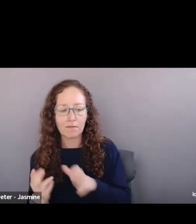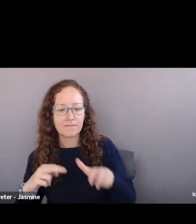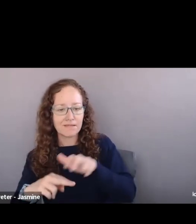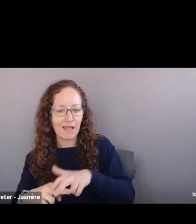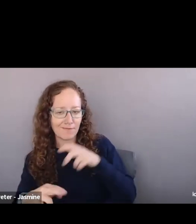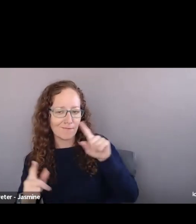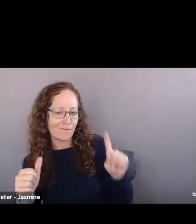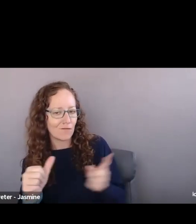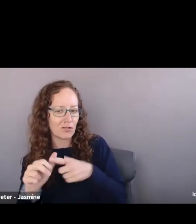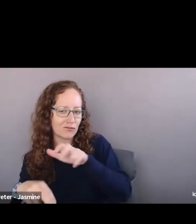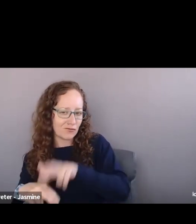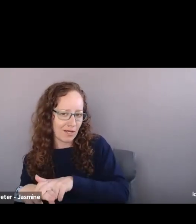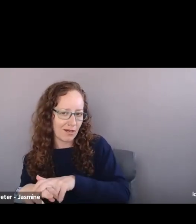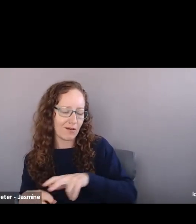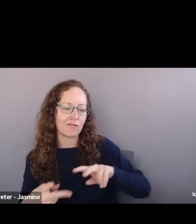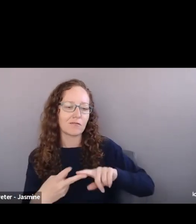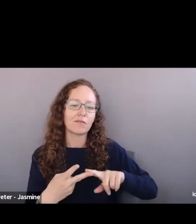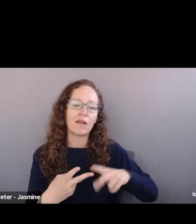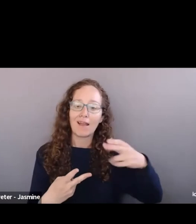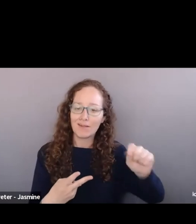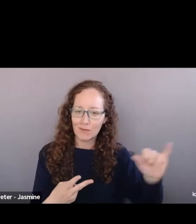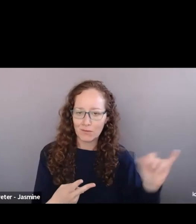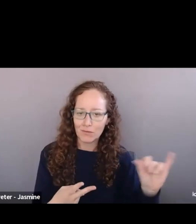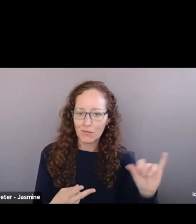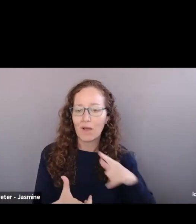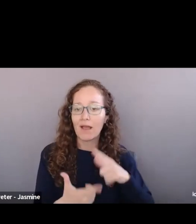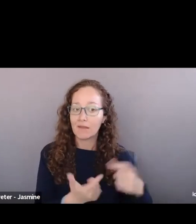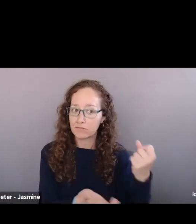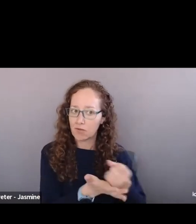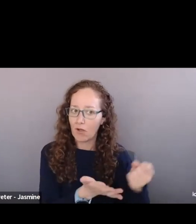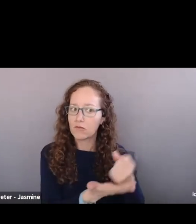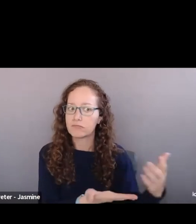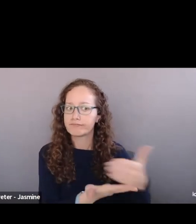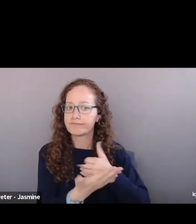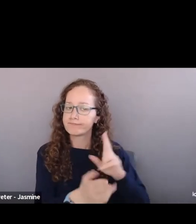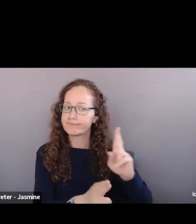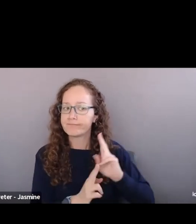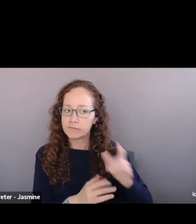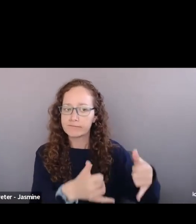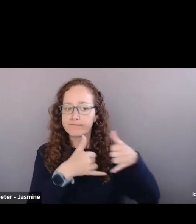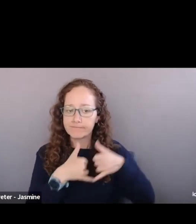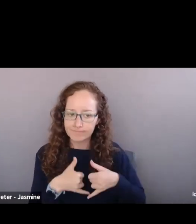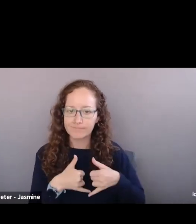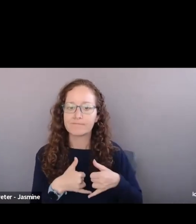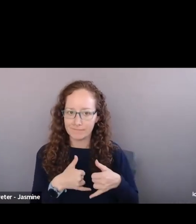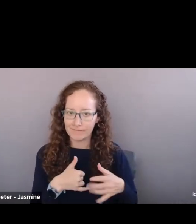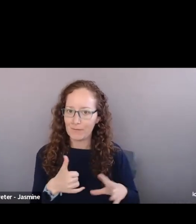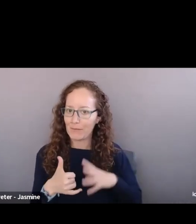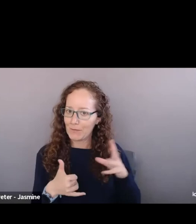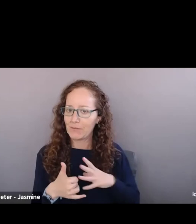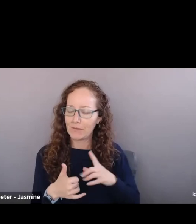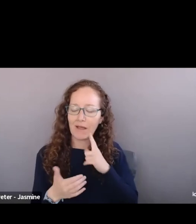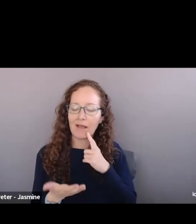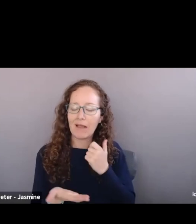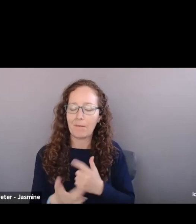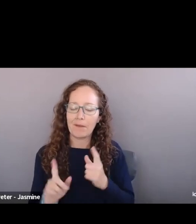earned the prestigious Whole Music Scholarship in order to attend college. a scholarship that was decided